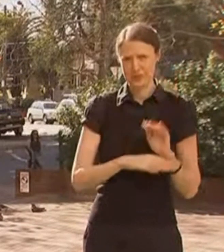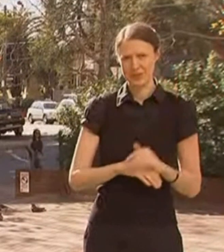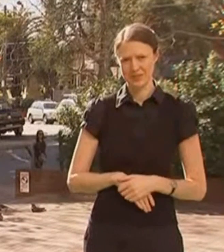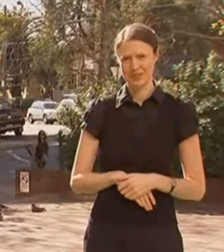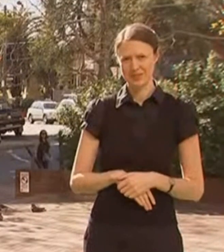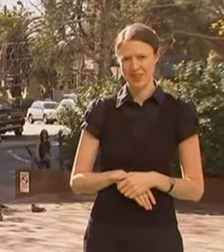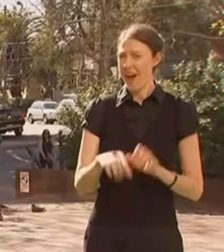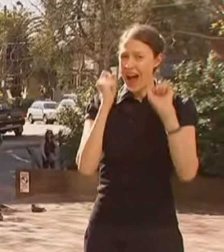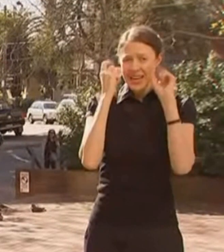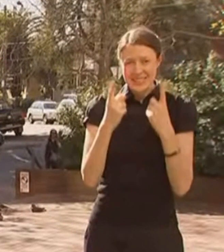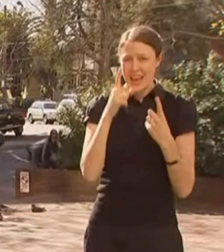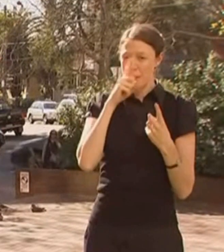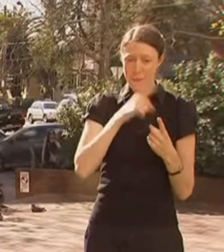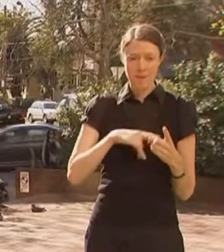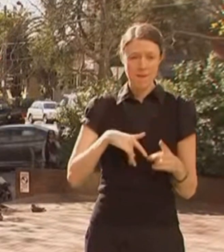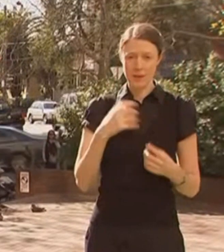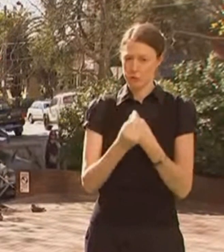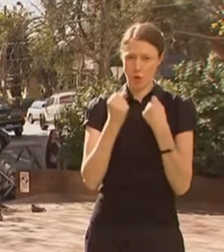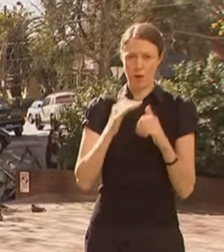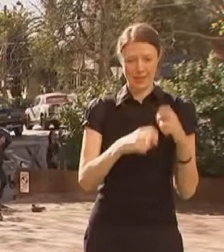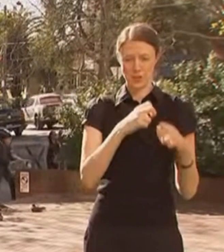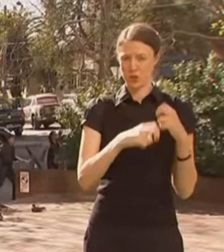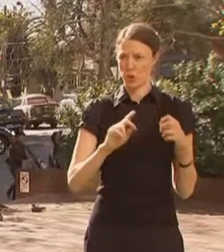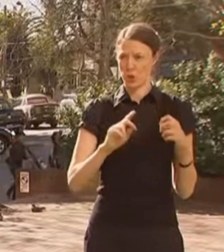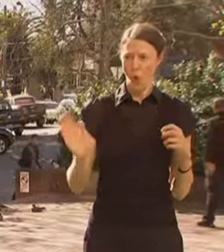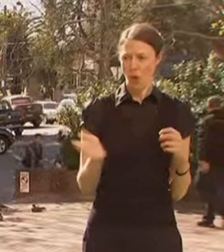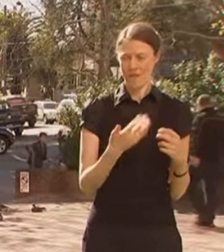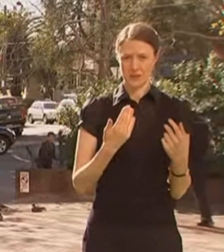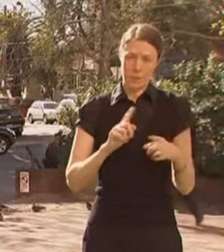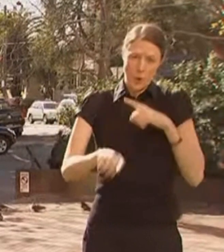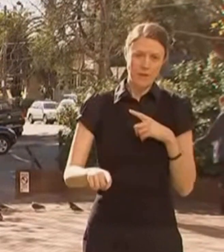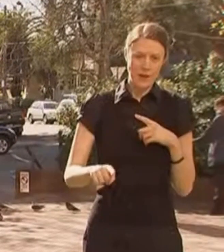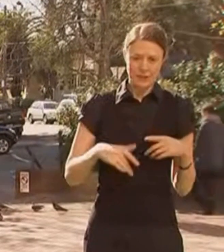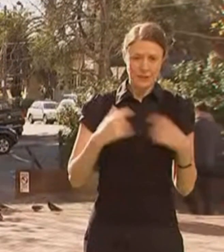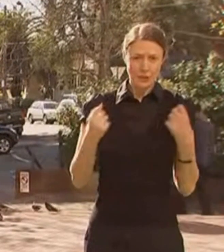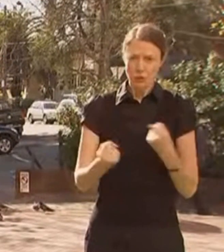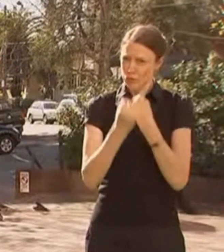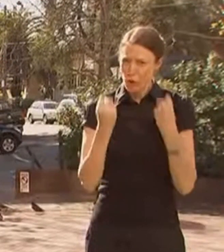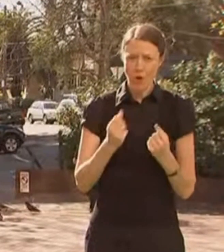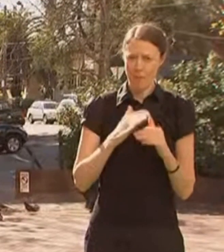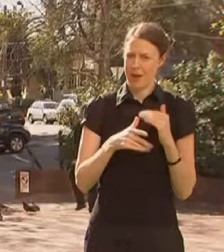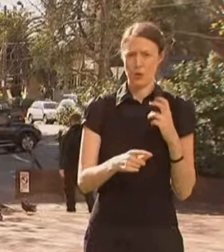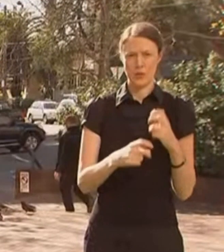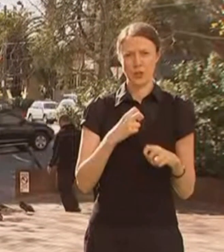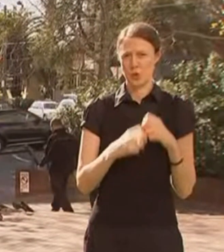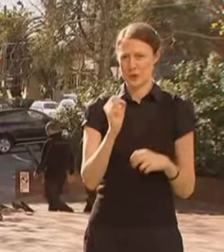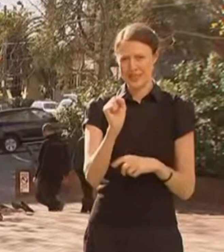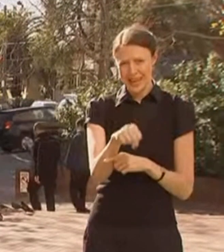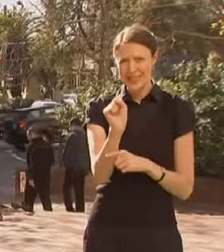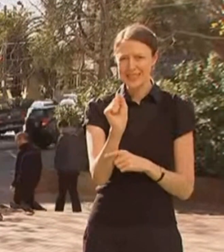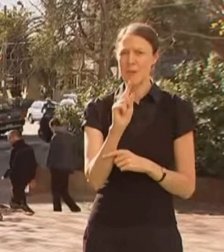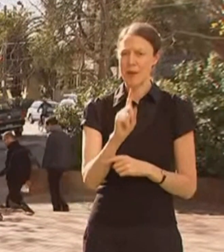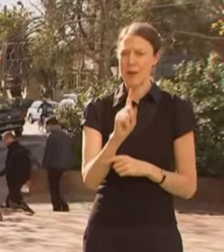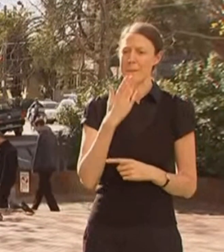I can't remember or count the number of times I've said that. I think I've spoken to most of you almost on a daily basis for 3 months on this